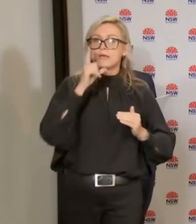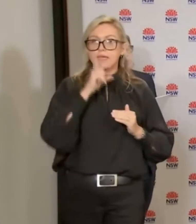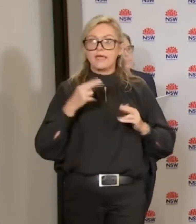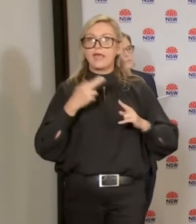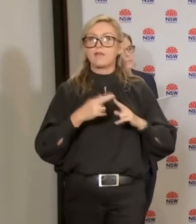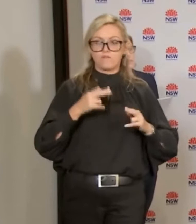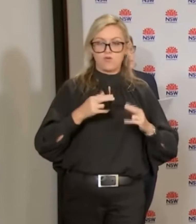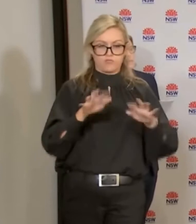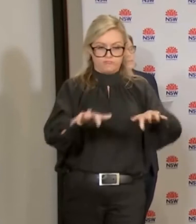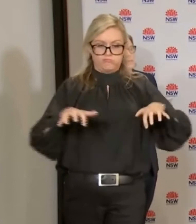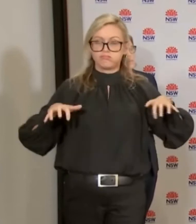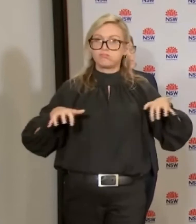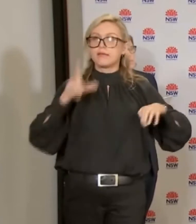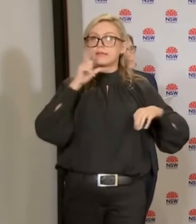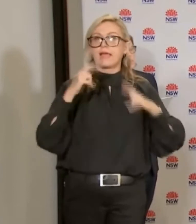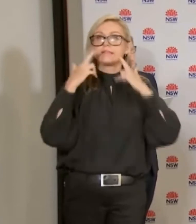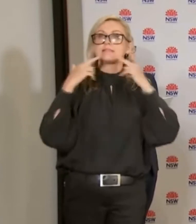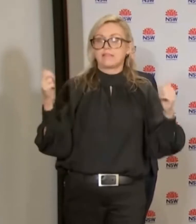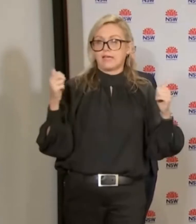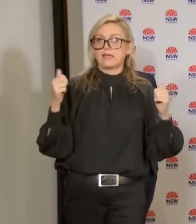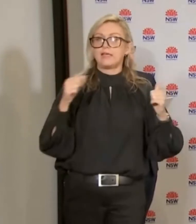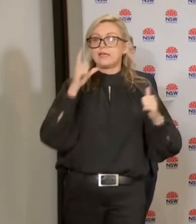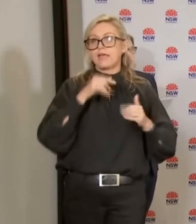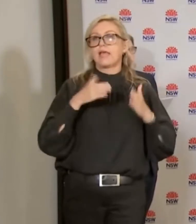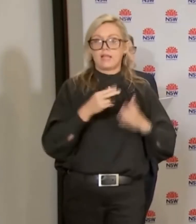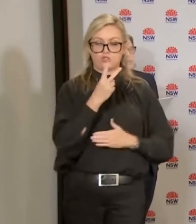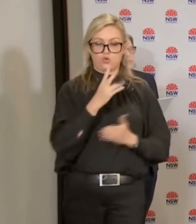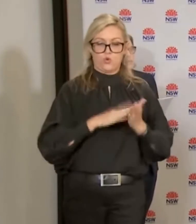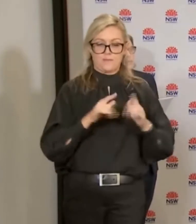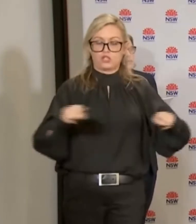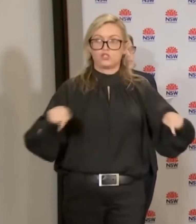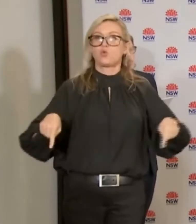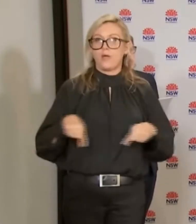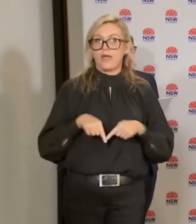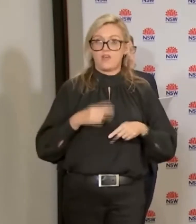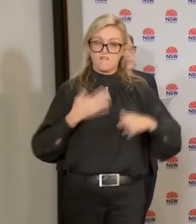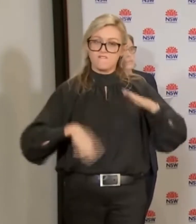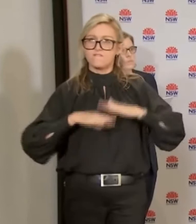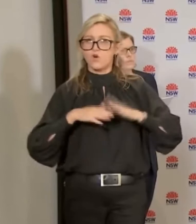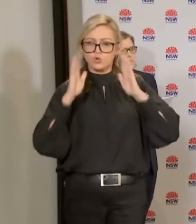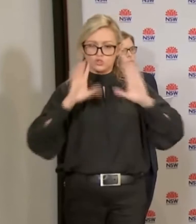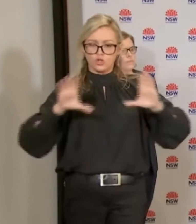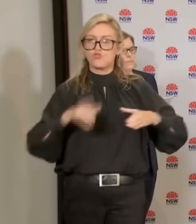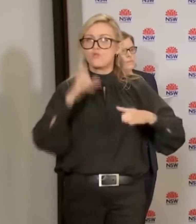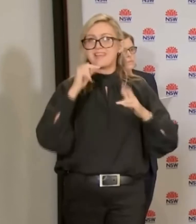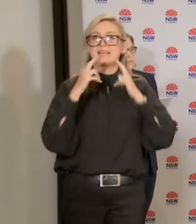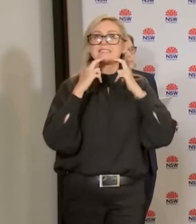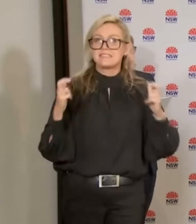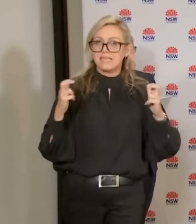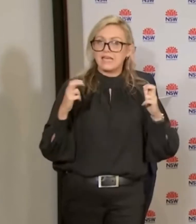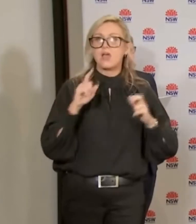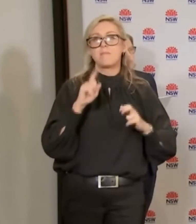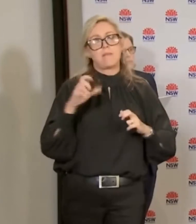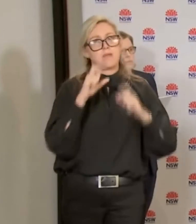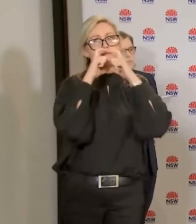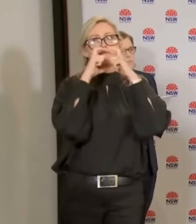to the 4 square metre rule. So at the moment, places of worship are the 2 square metre rule, but if congregations want to engage in singing, they can, but we ask that everybody